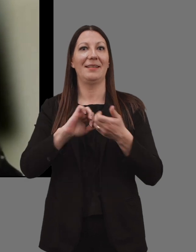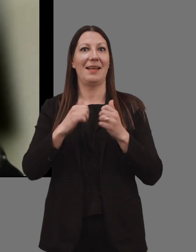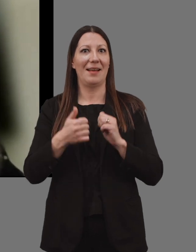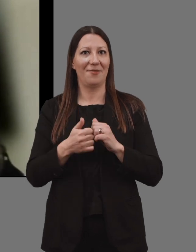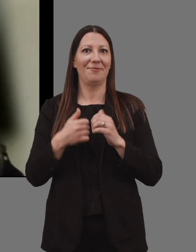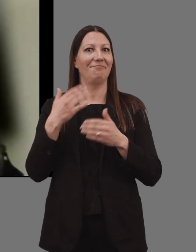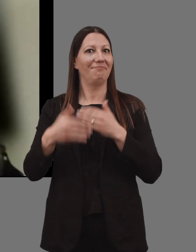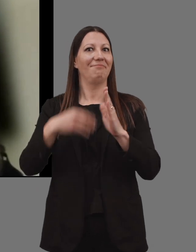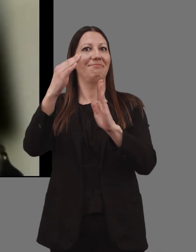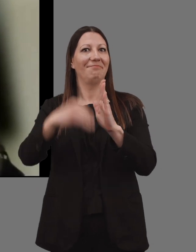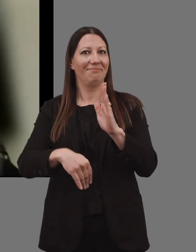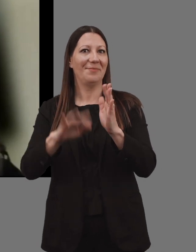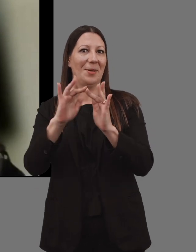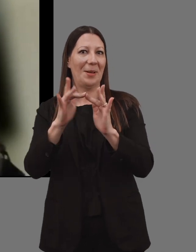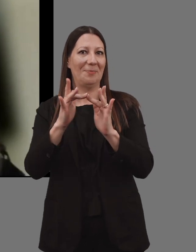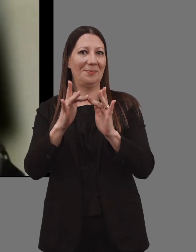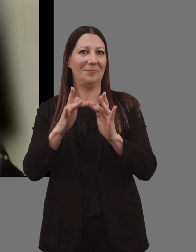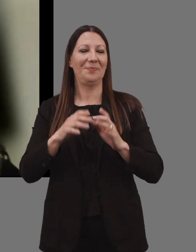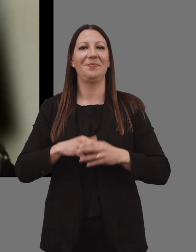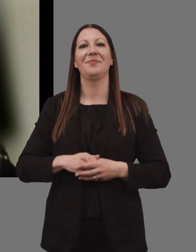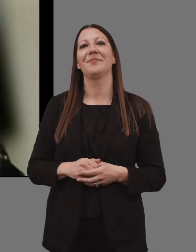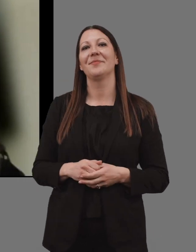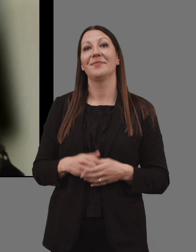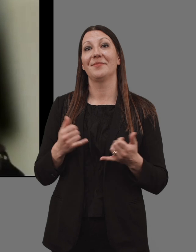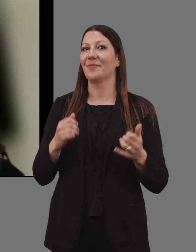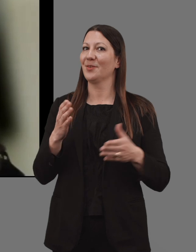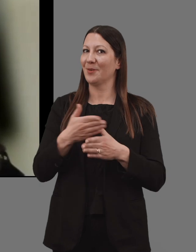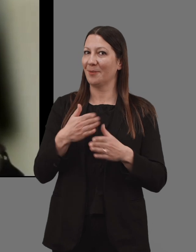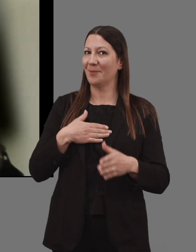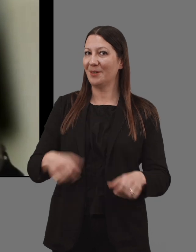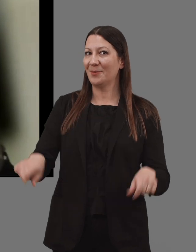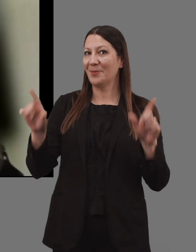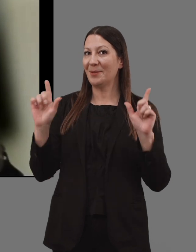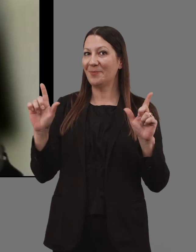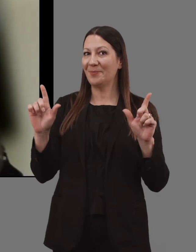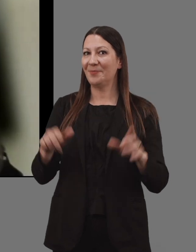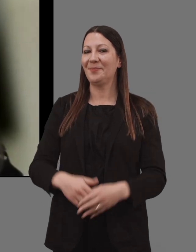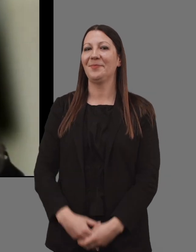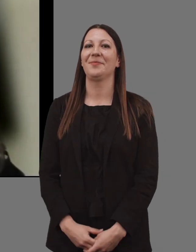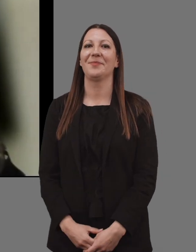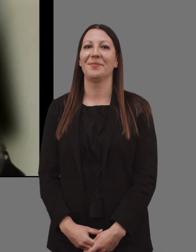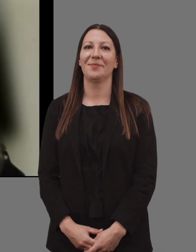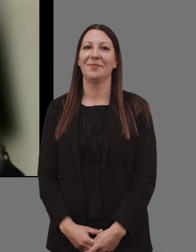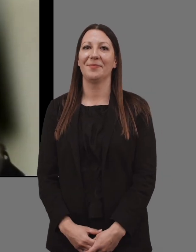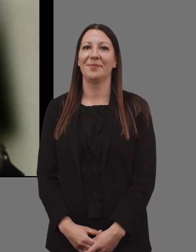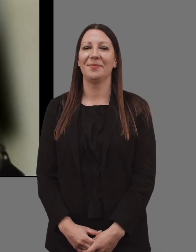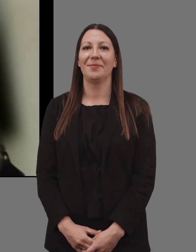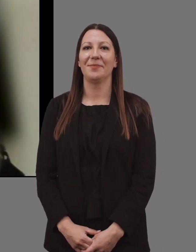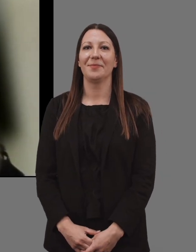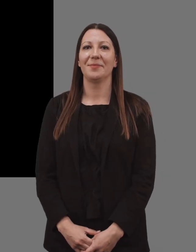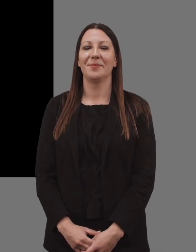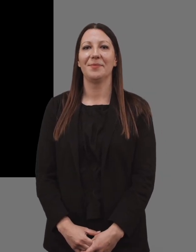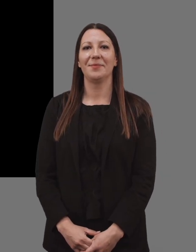application. So I'm just going to share my screen here, which will take me